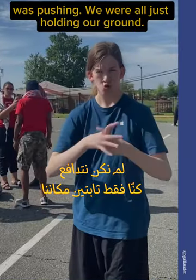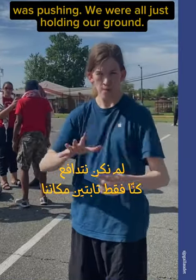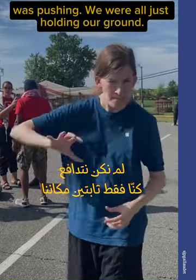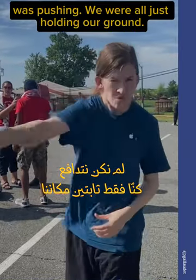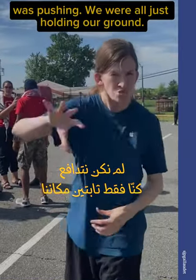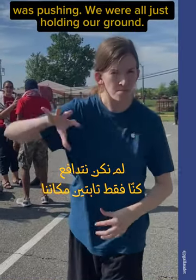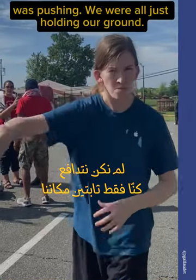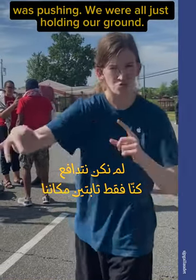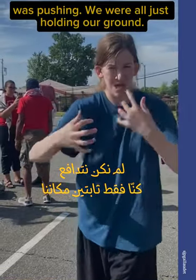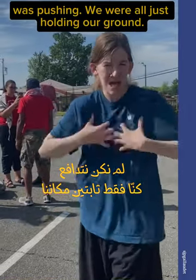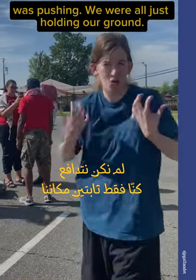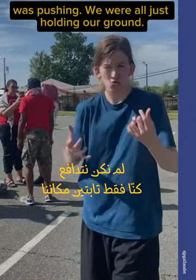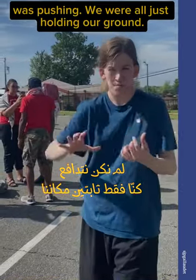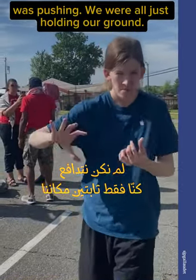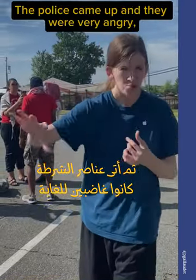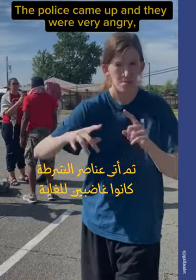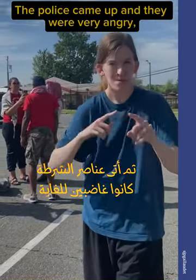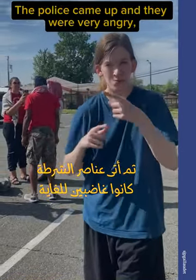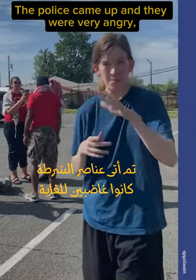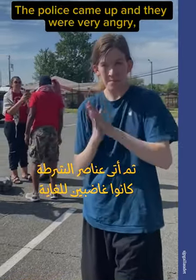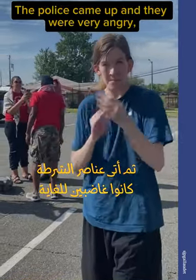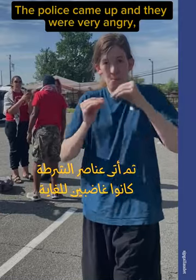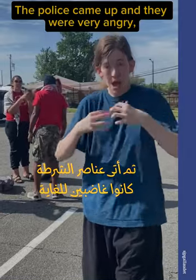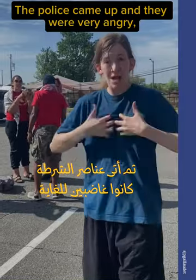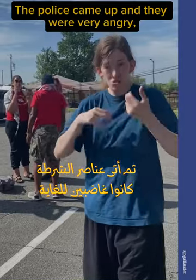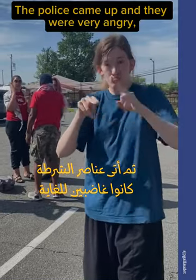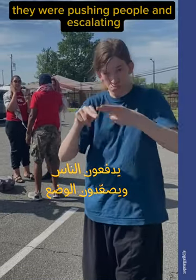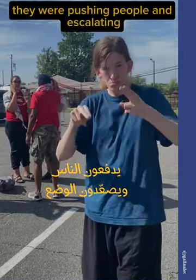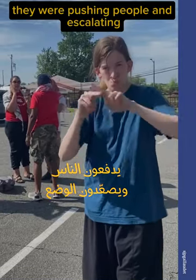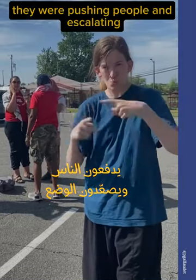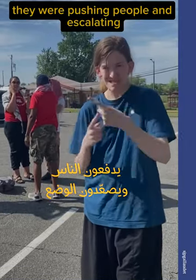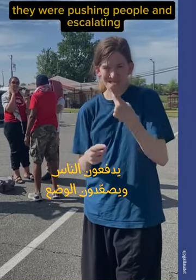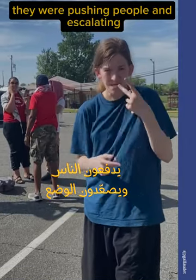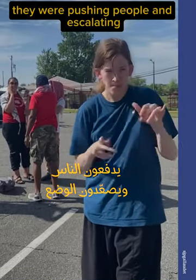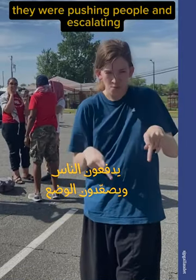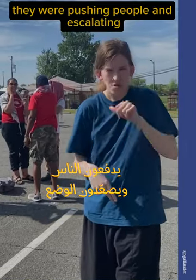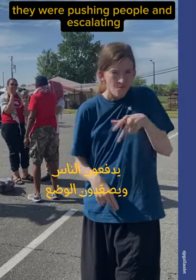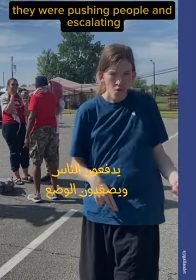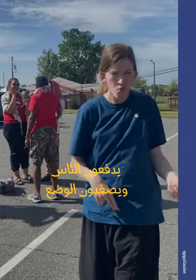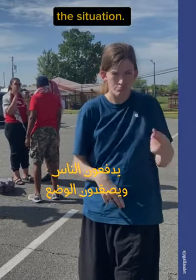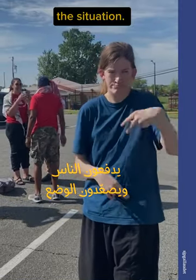pushing. We're all just holding the ground. The police came up and they were very angry. They were pushing, escalating. They're